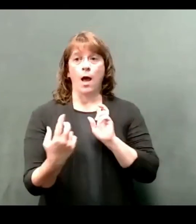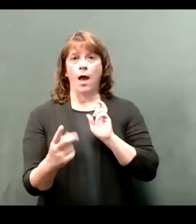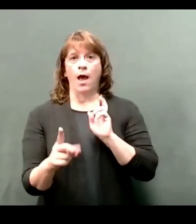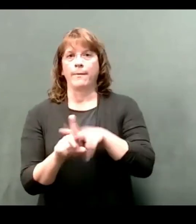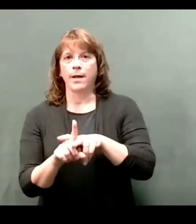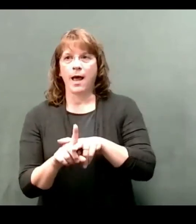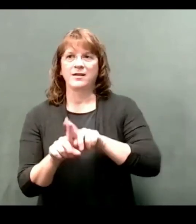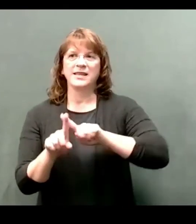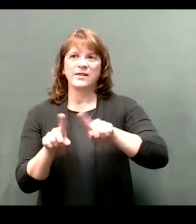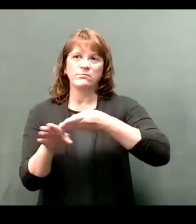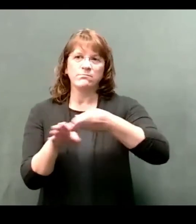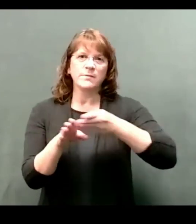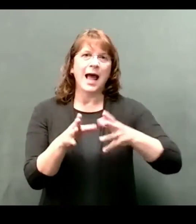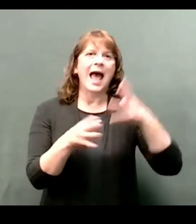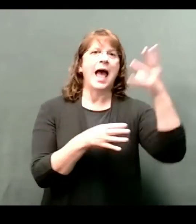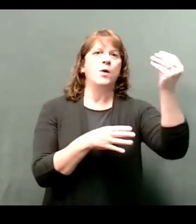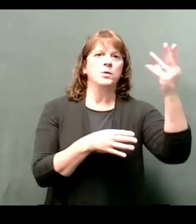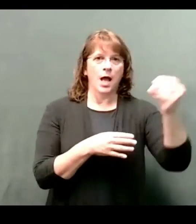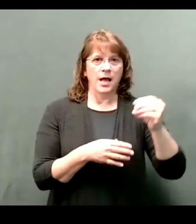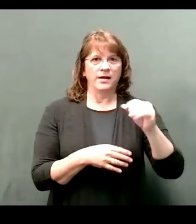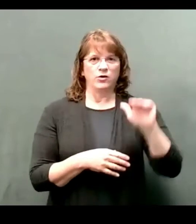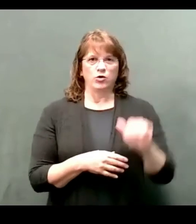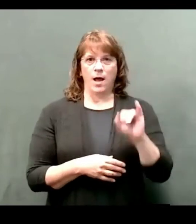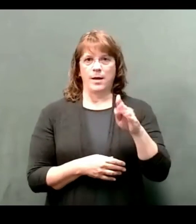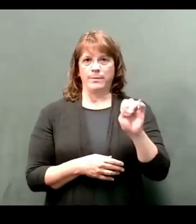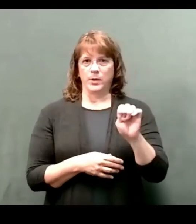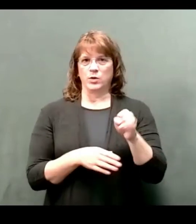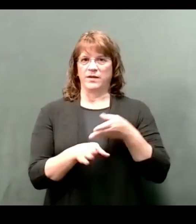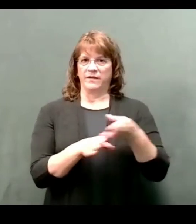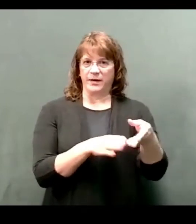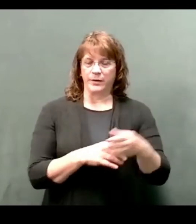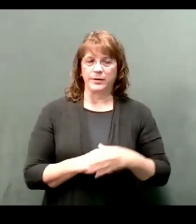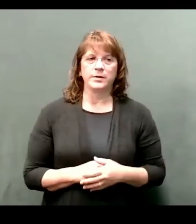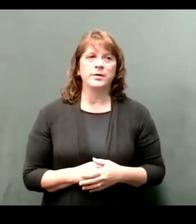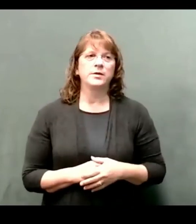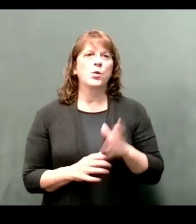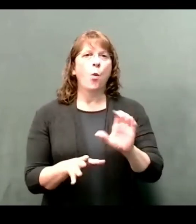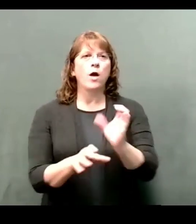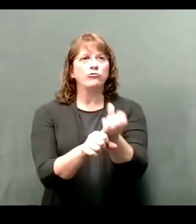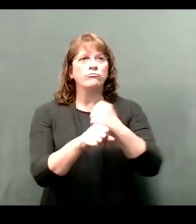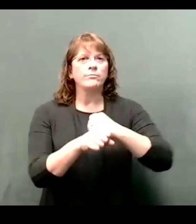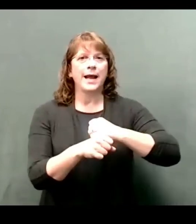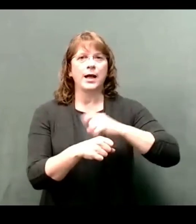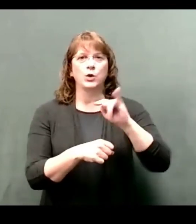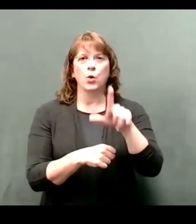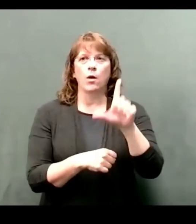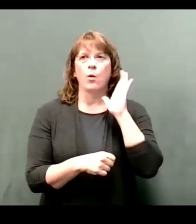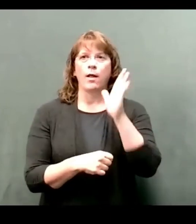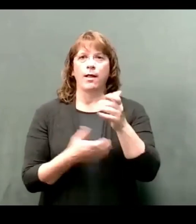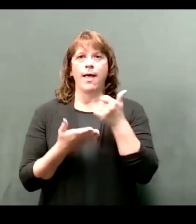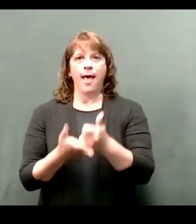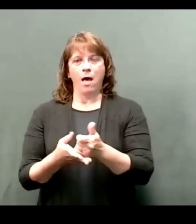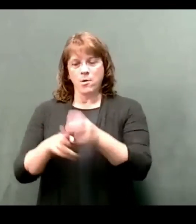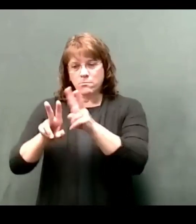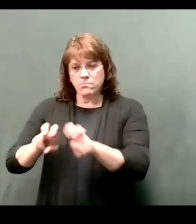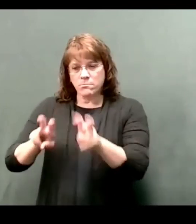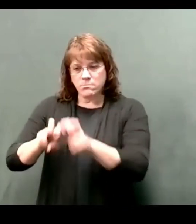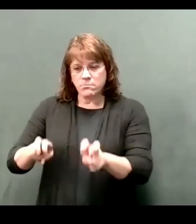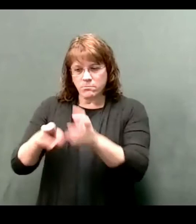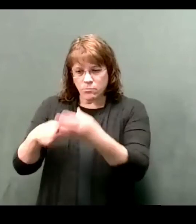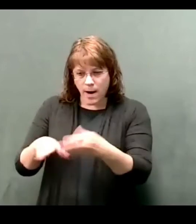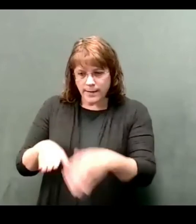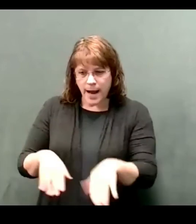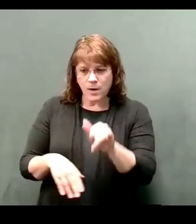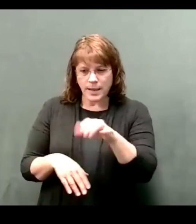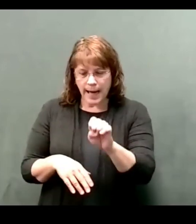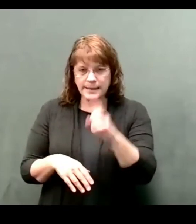to disciplines outside of the child abuse field. We really wanted to create a tool that would take this experience of breaking down a case and thinking about how oppression was